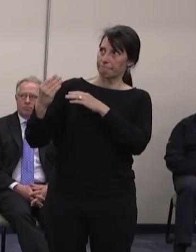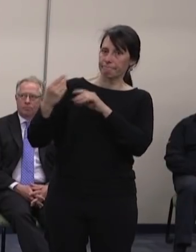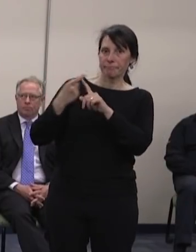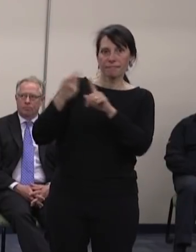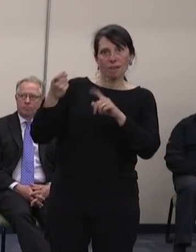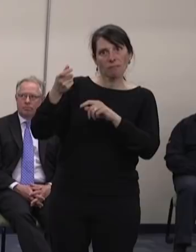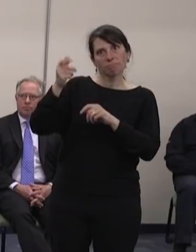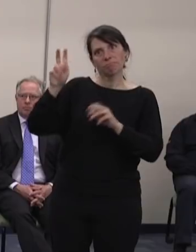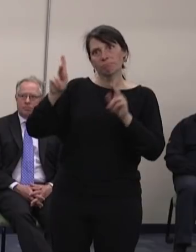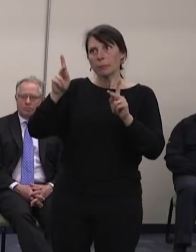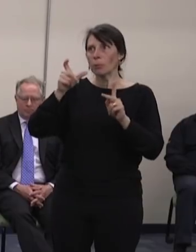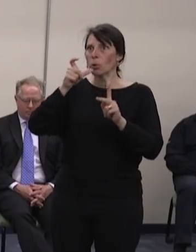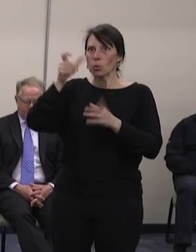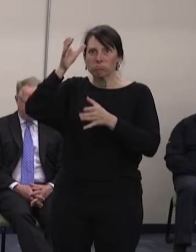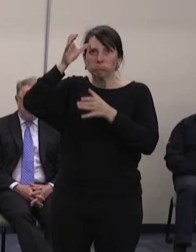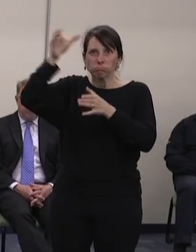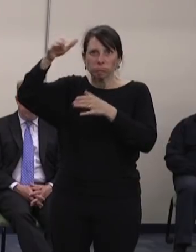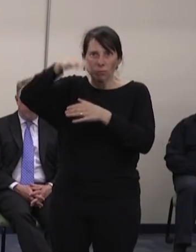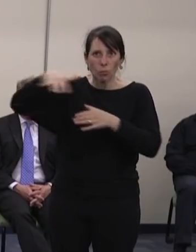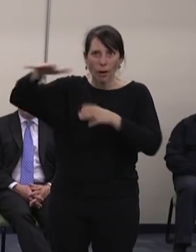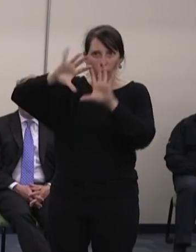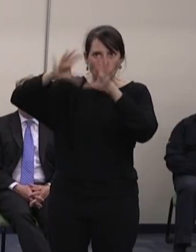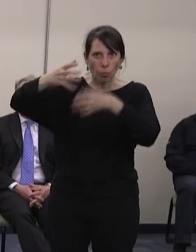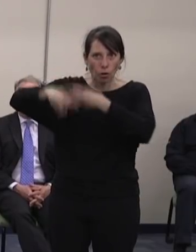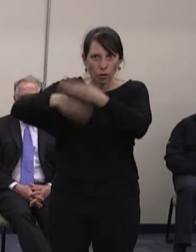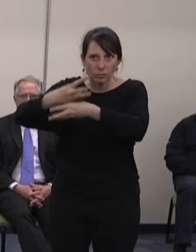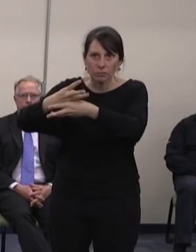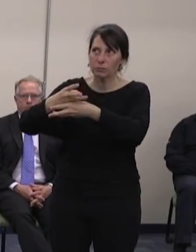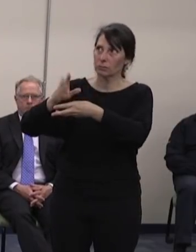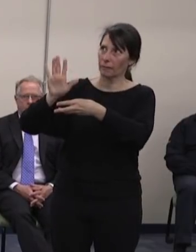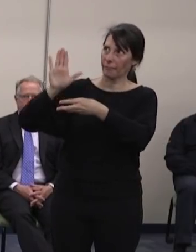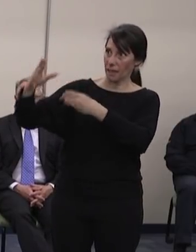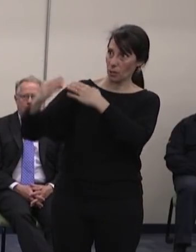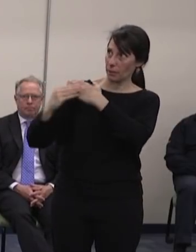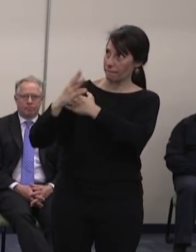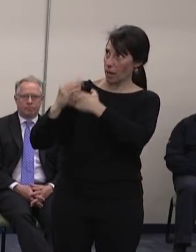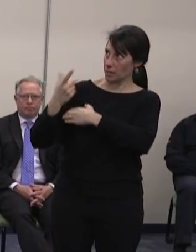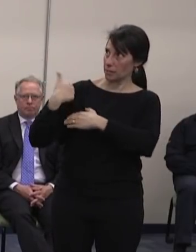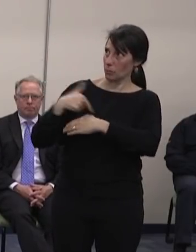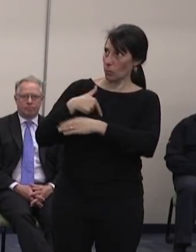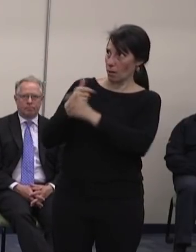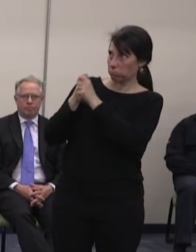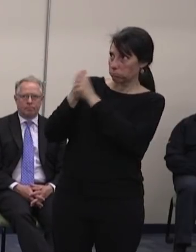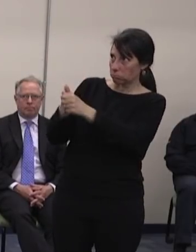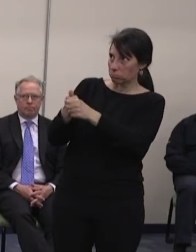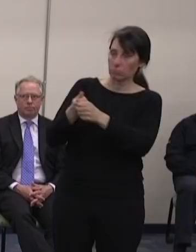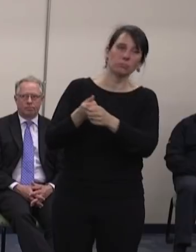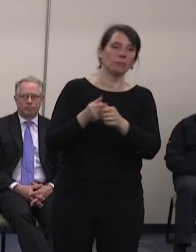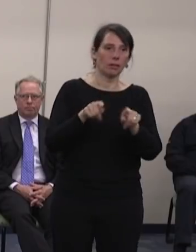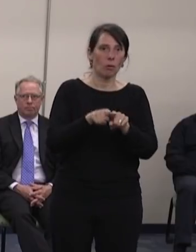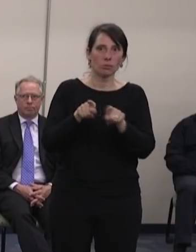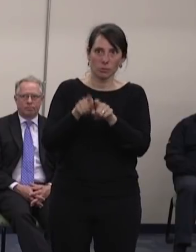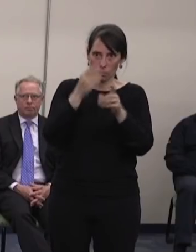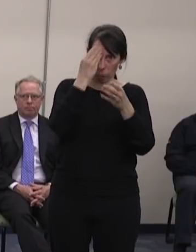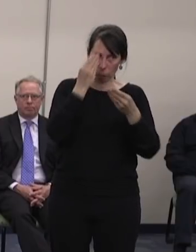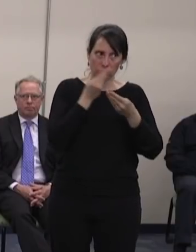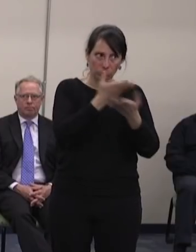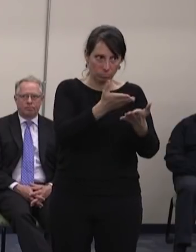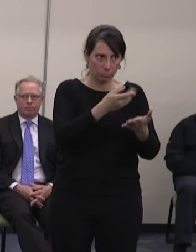globe as we determine what are the best actions to safeguard public health in Buncombe County.